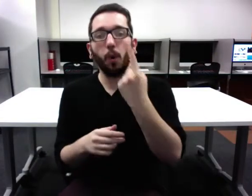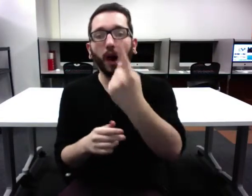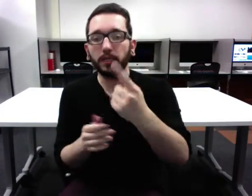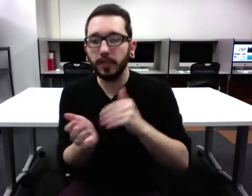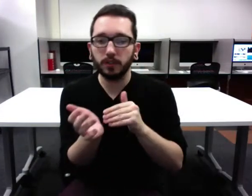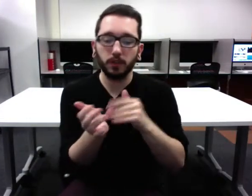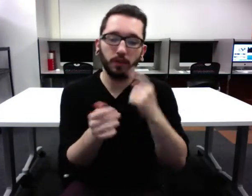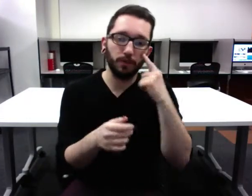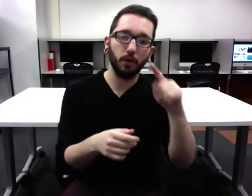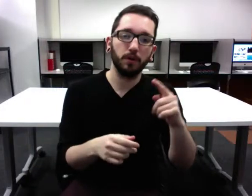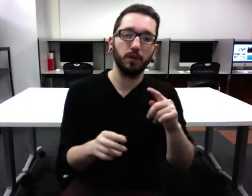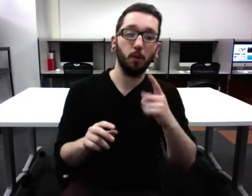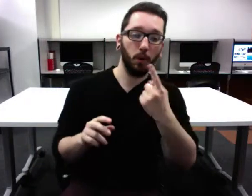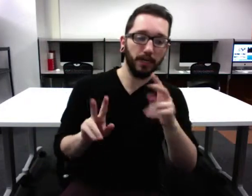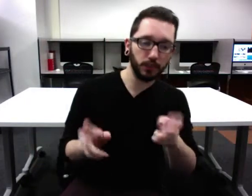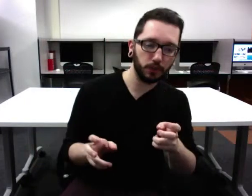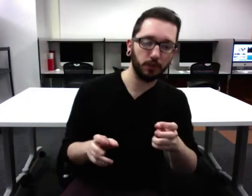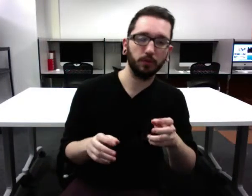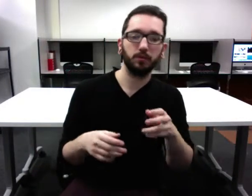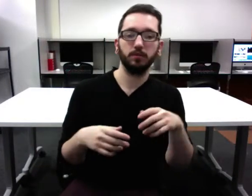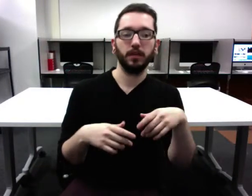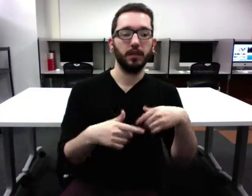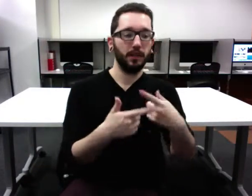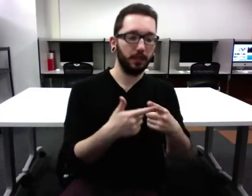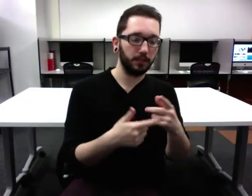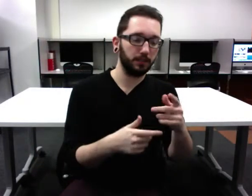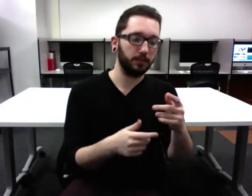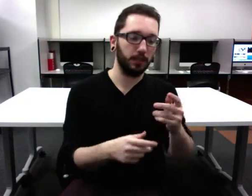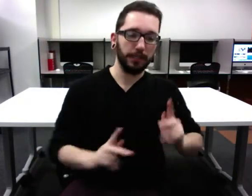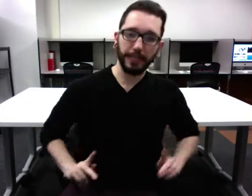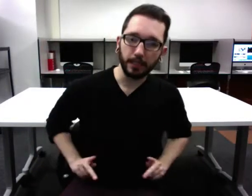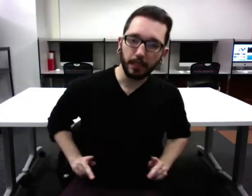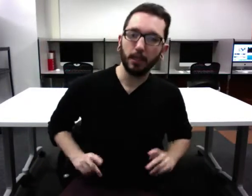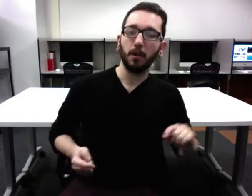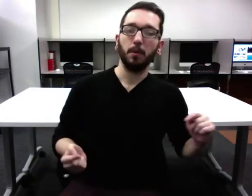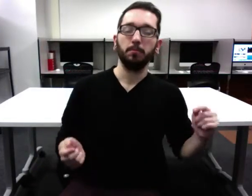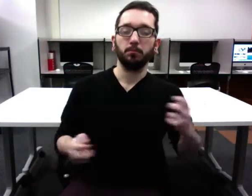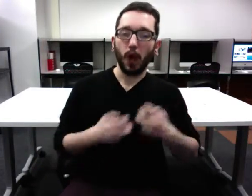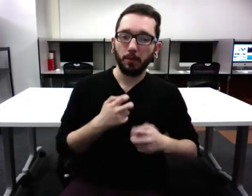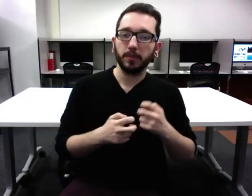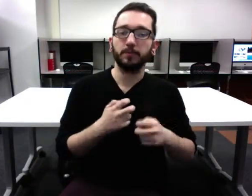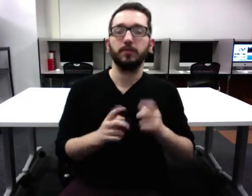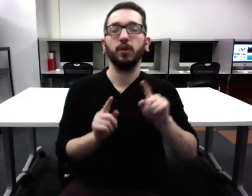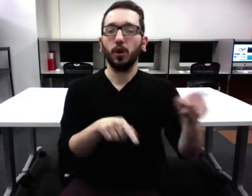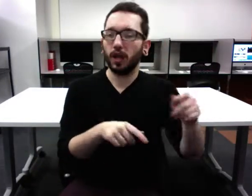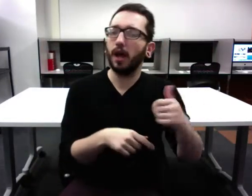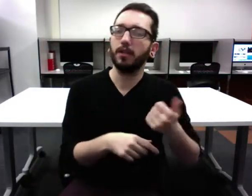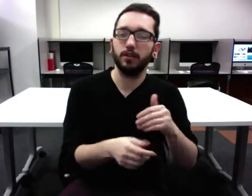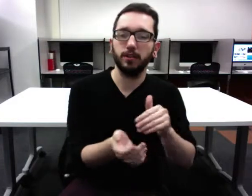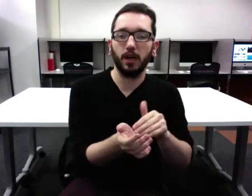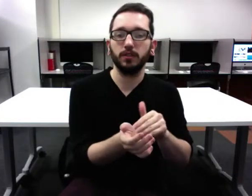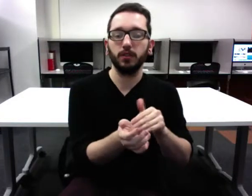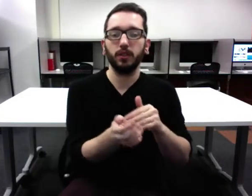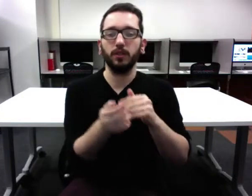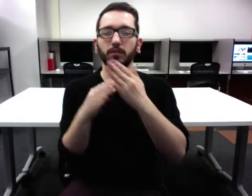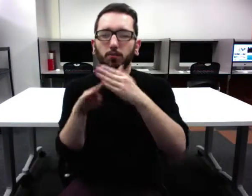our heart, someone else is looking after our kidneys or our gynecological issues, and they often don't talk to one another.